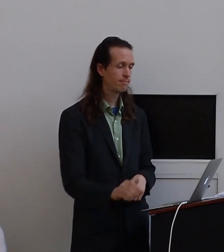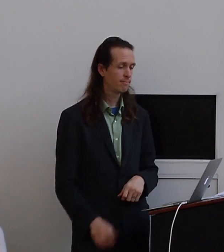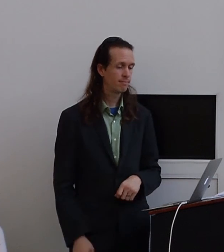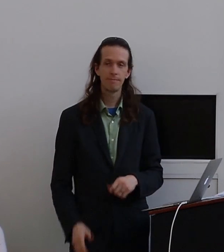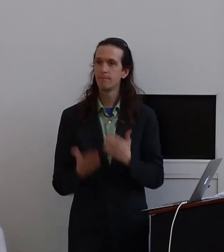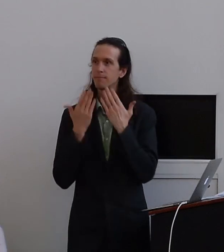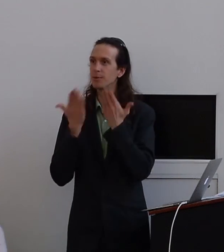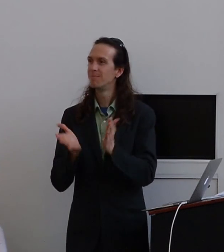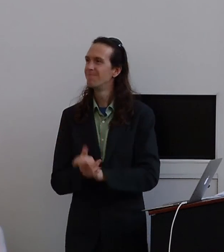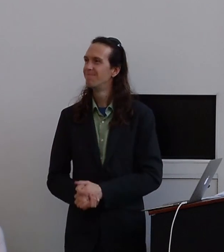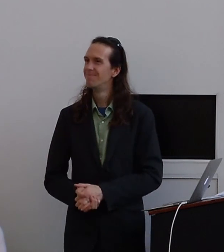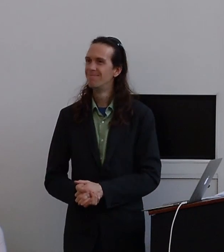Thank you.